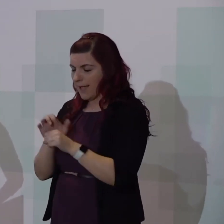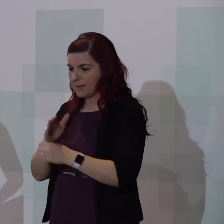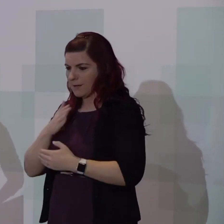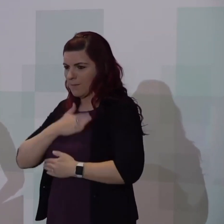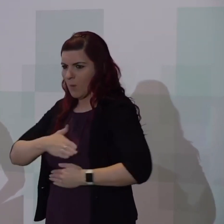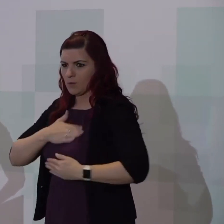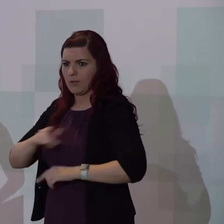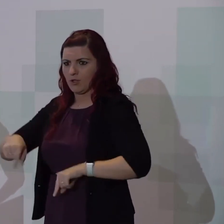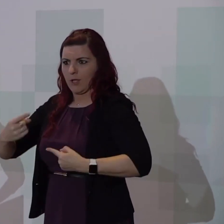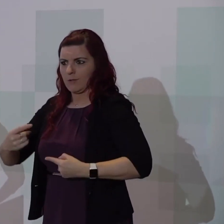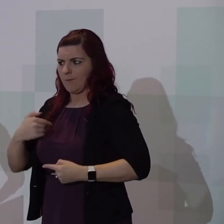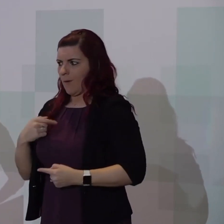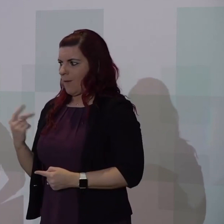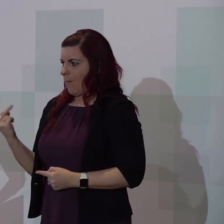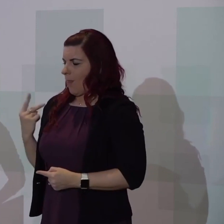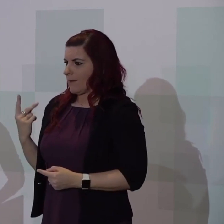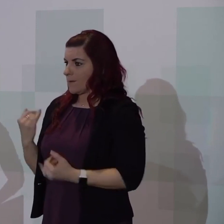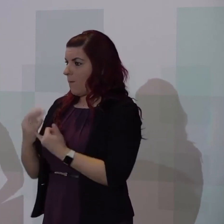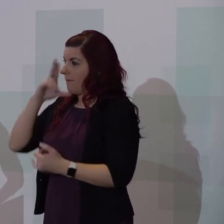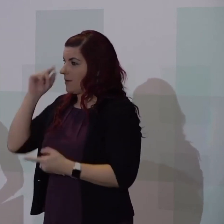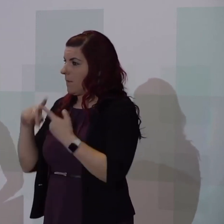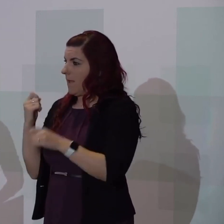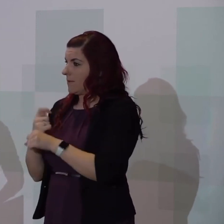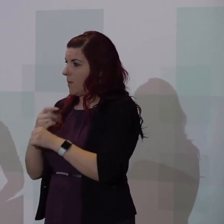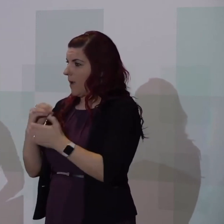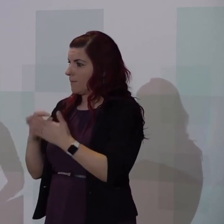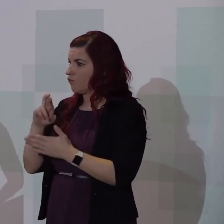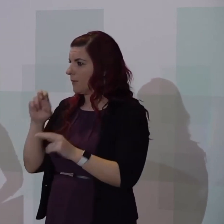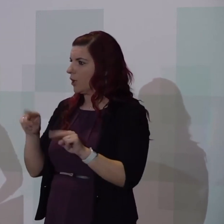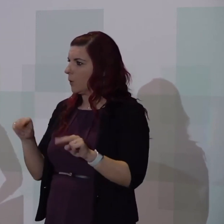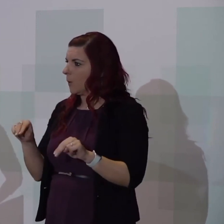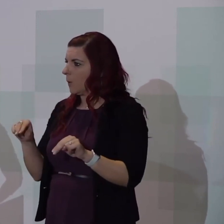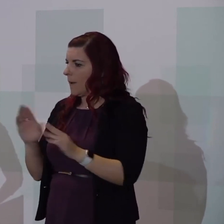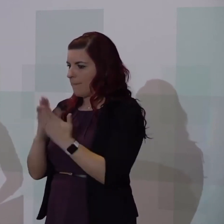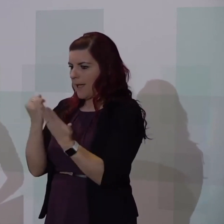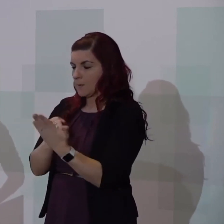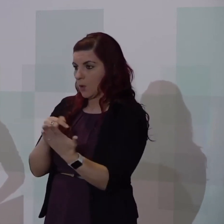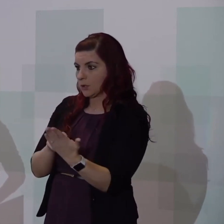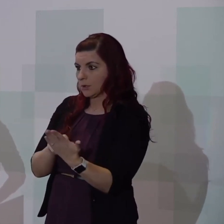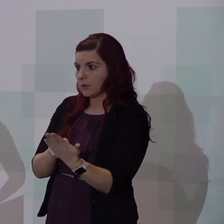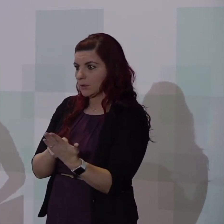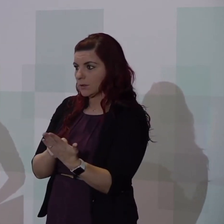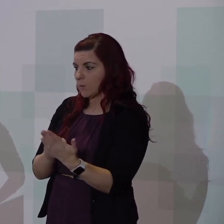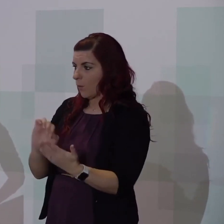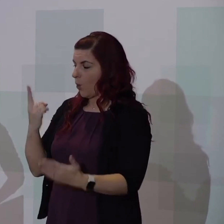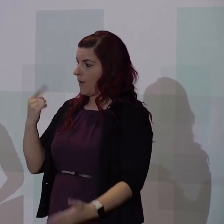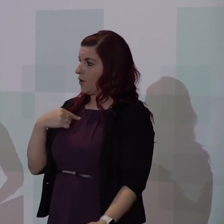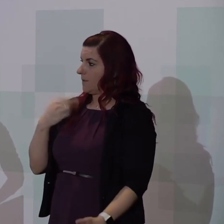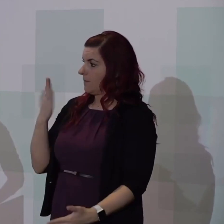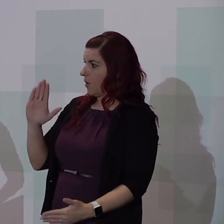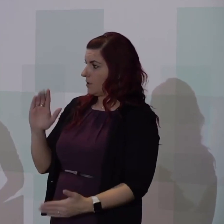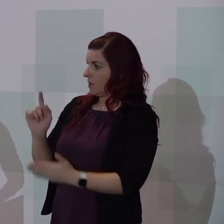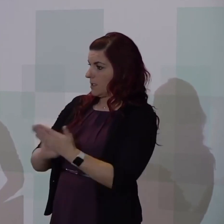us. For example, every time we have to renew one of the boys' passports, one of us must sign a